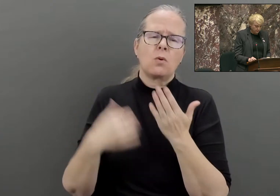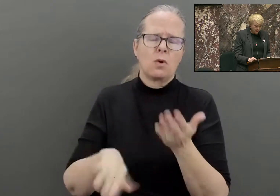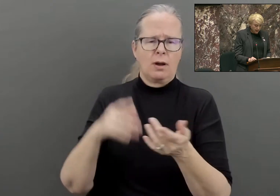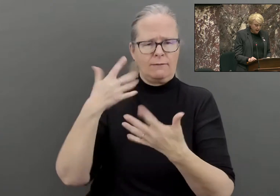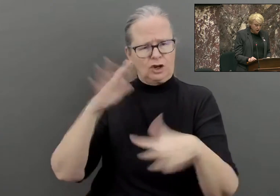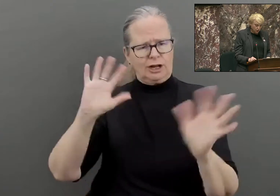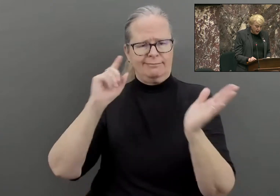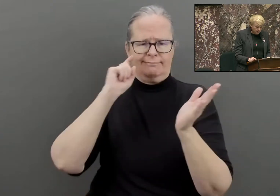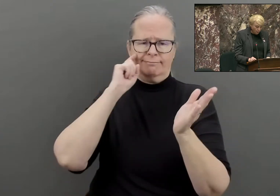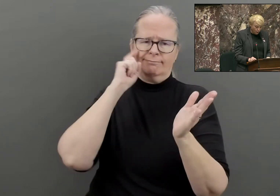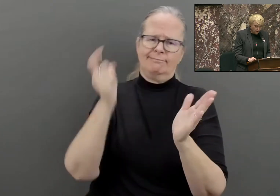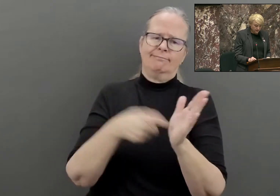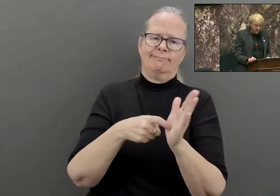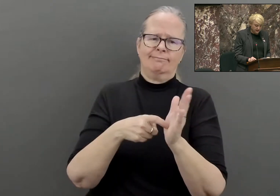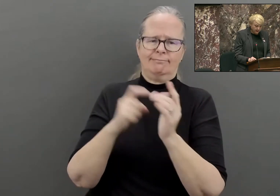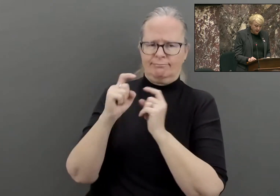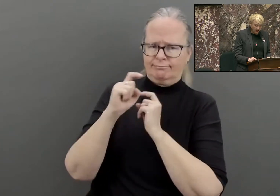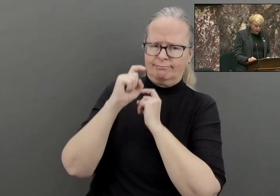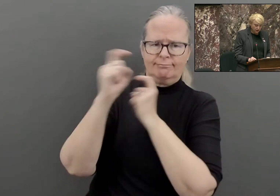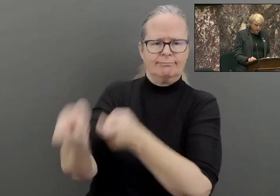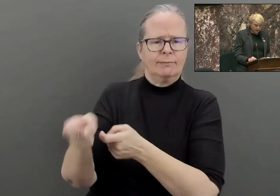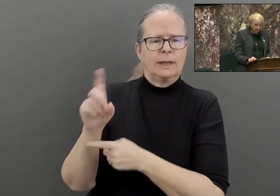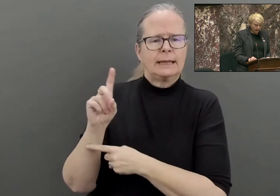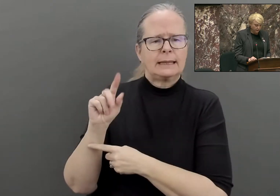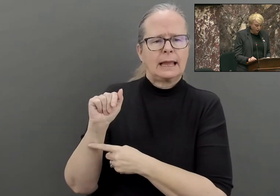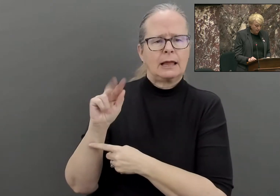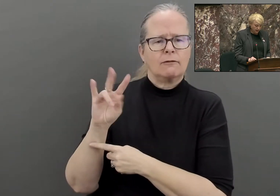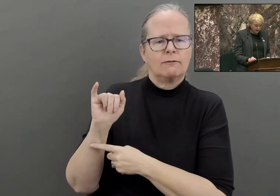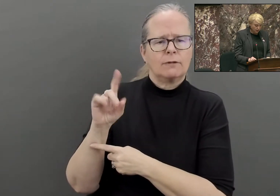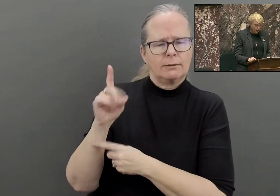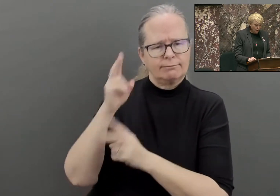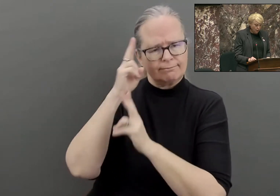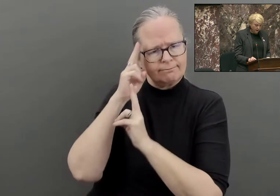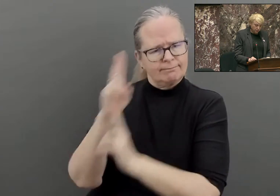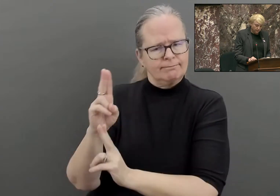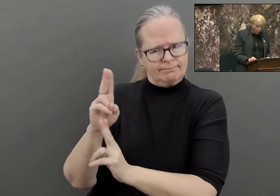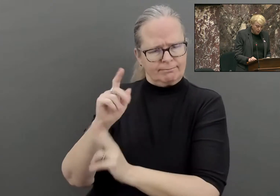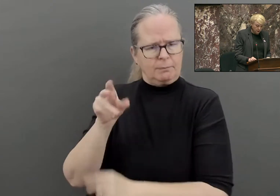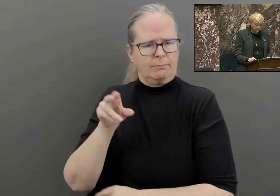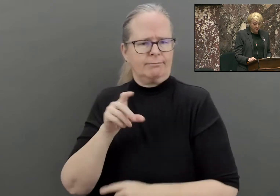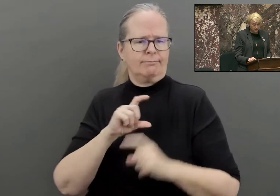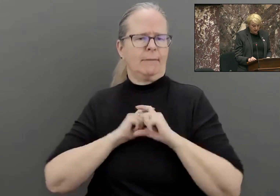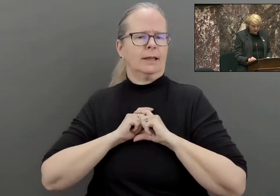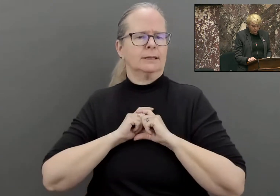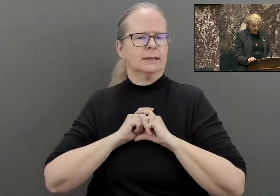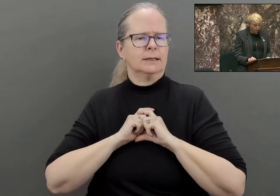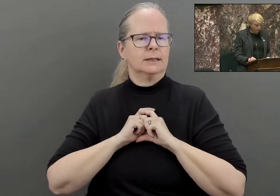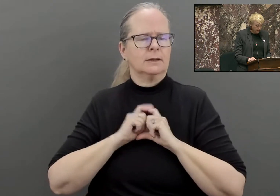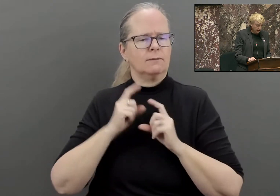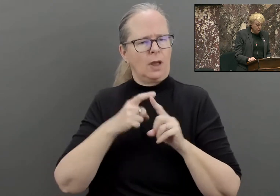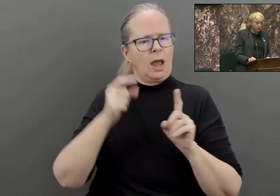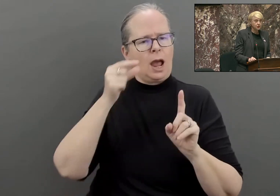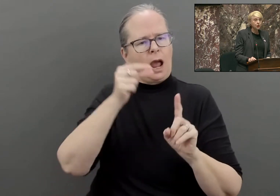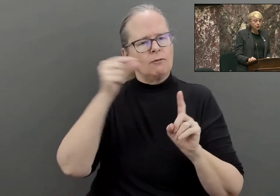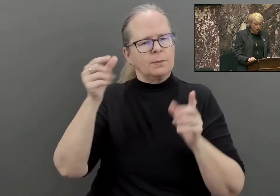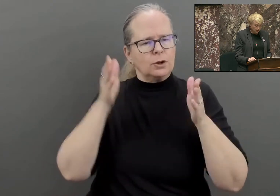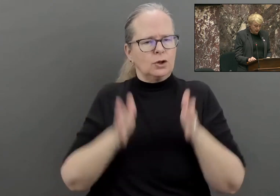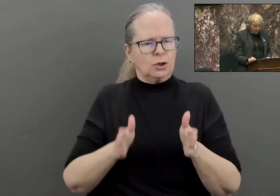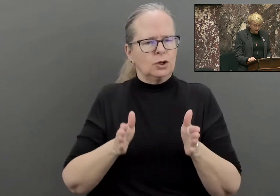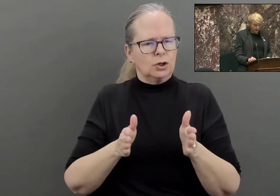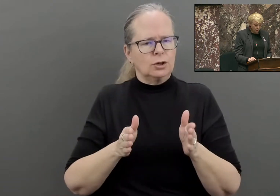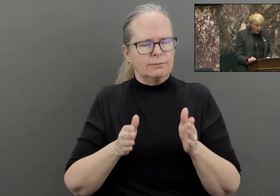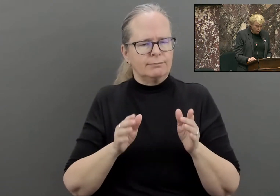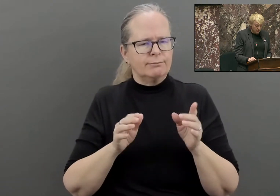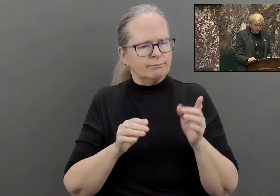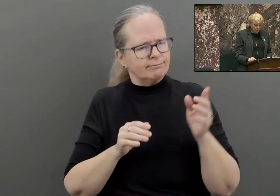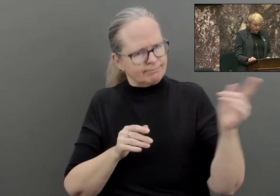General. He's trained more than 700 mental health comics who have performed for the military, corporations,